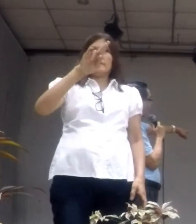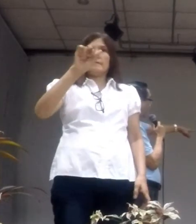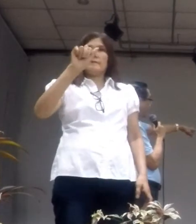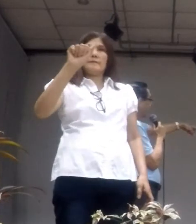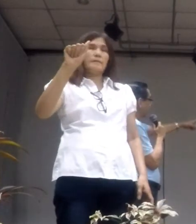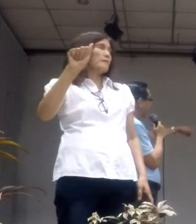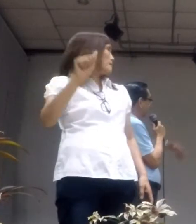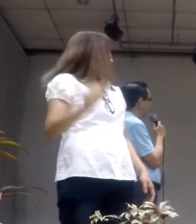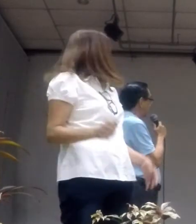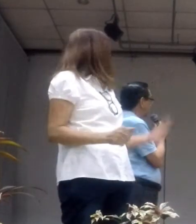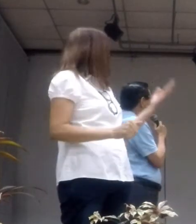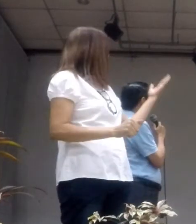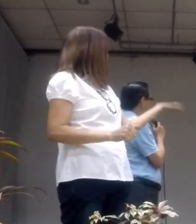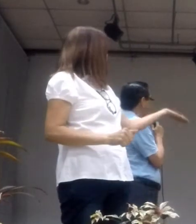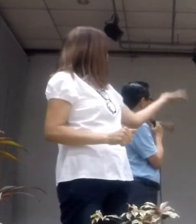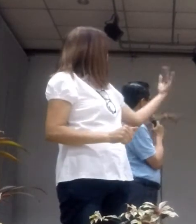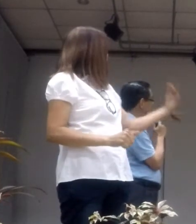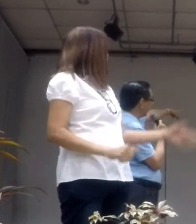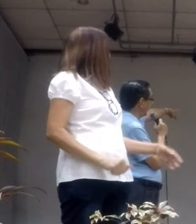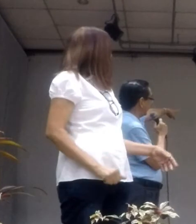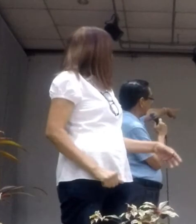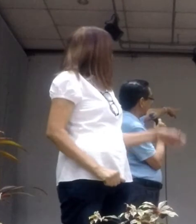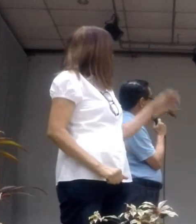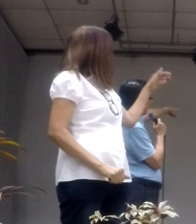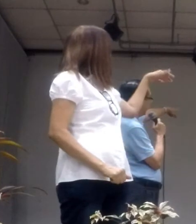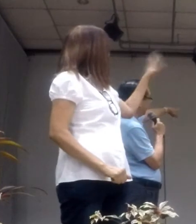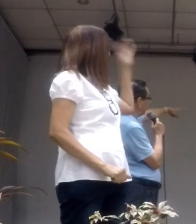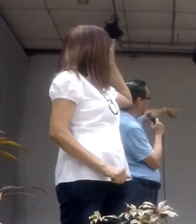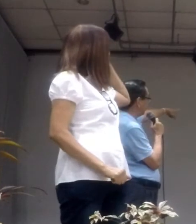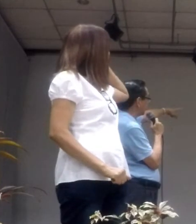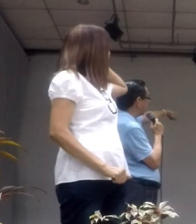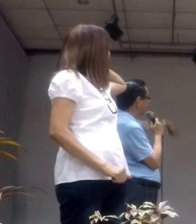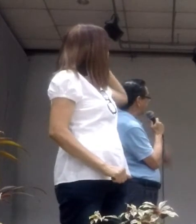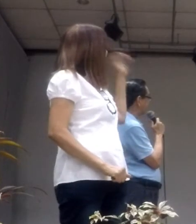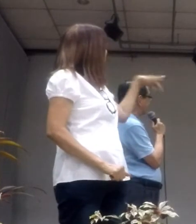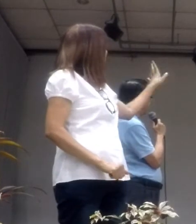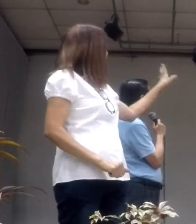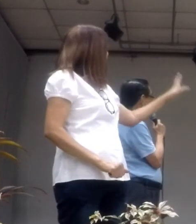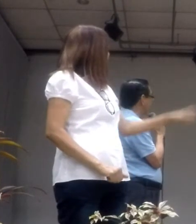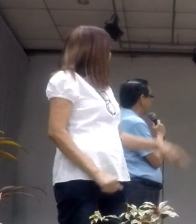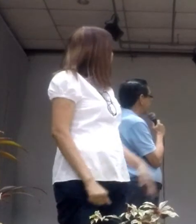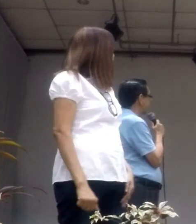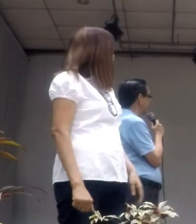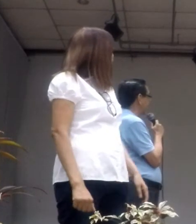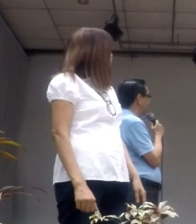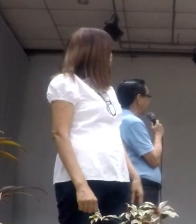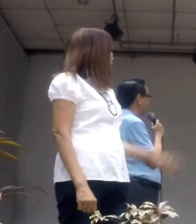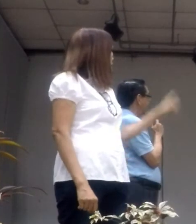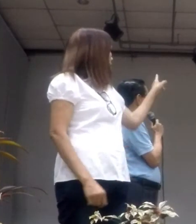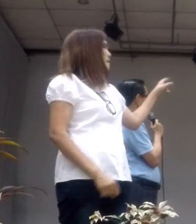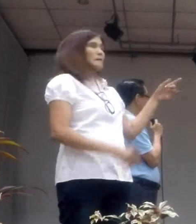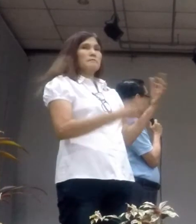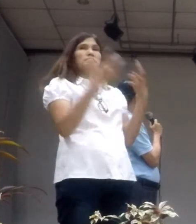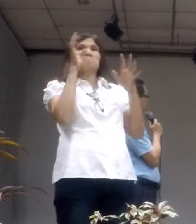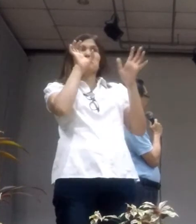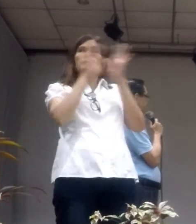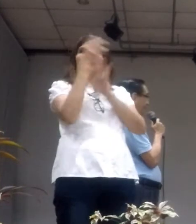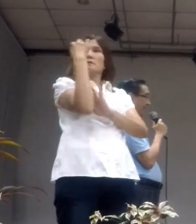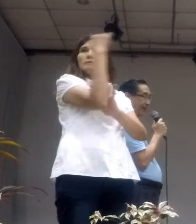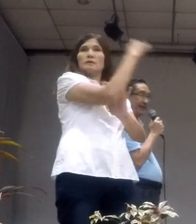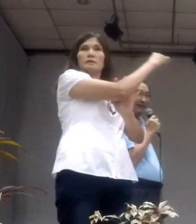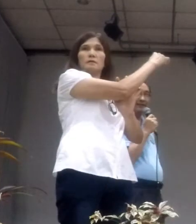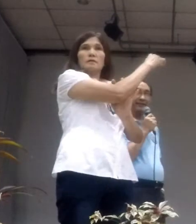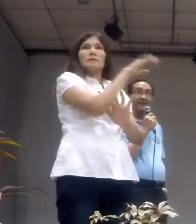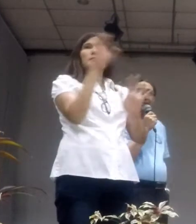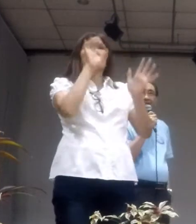who, and those are the members who attended the seminar. So it was